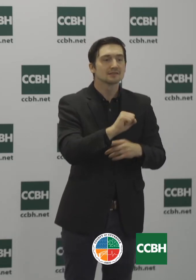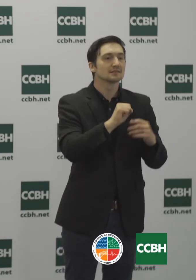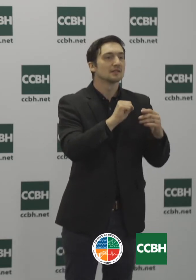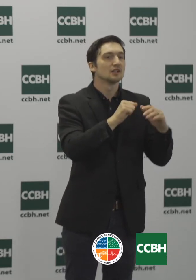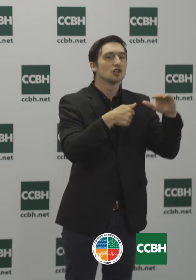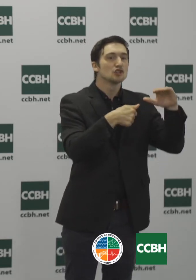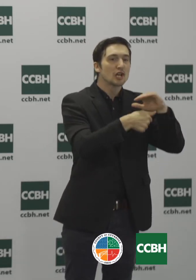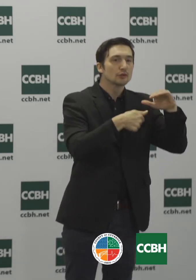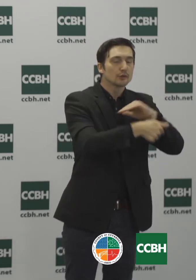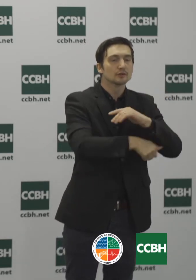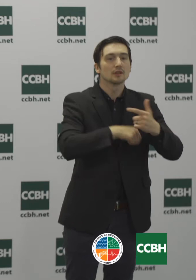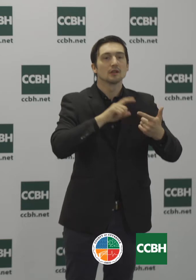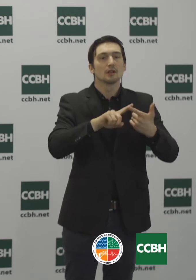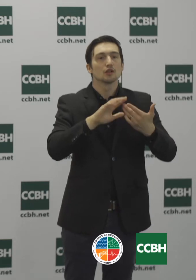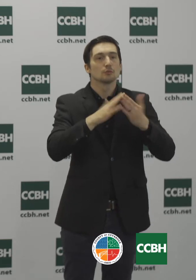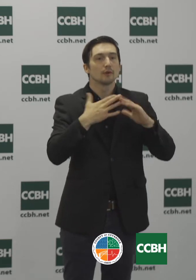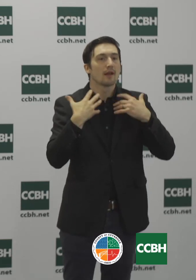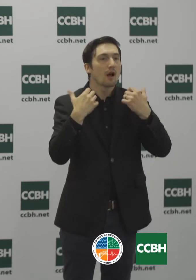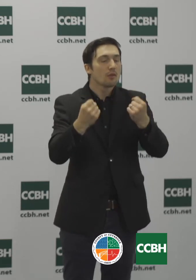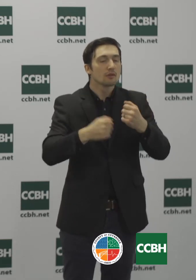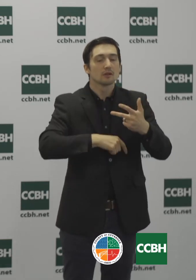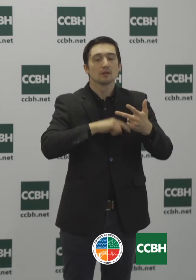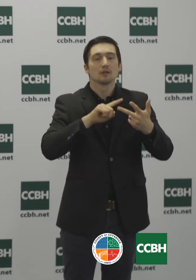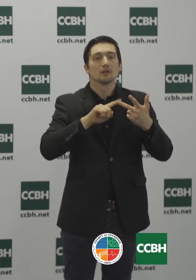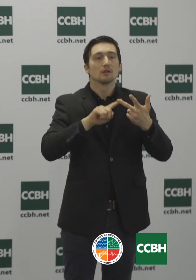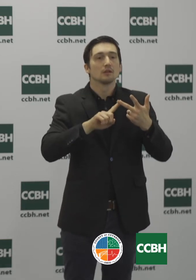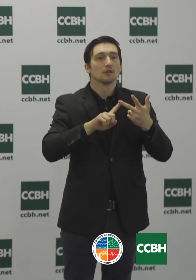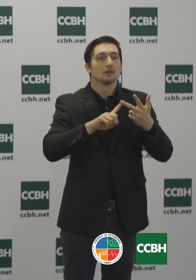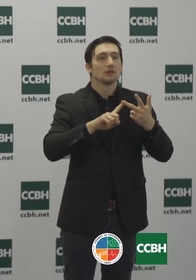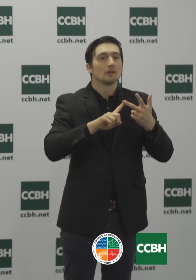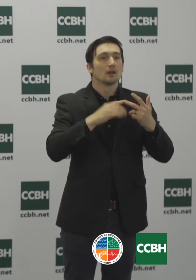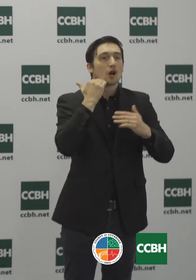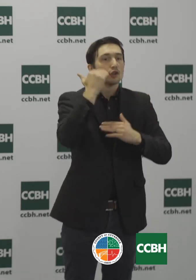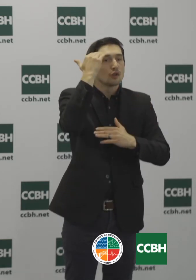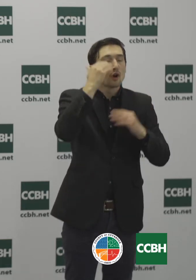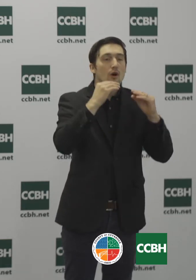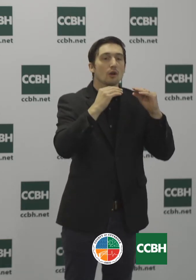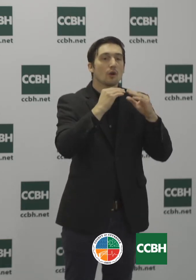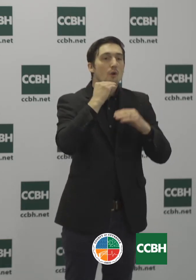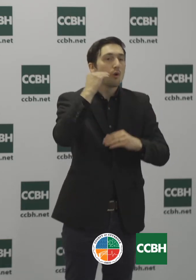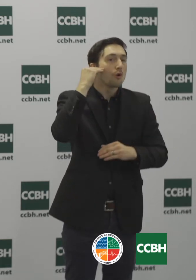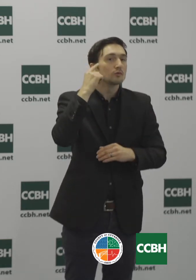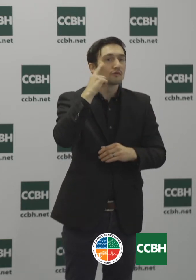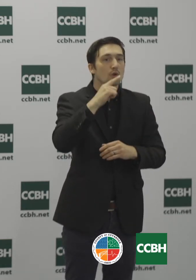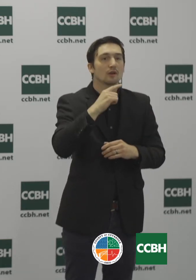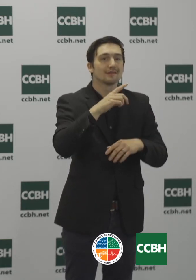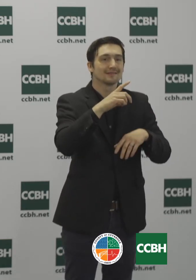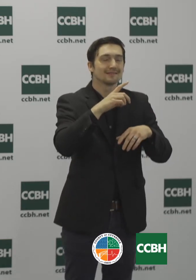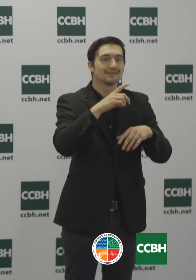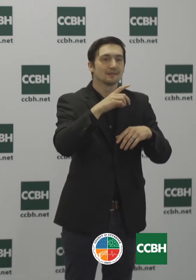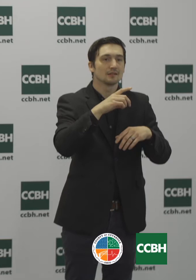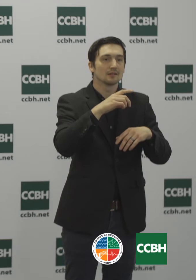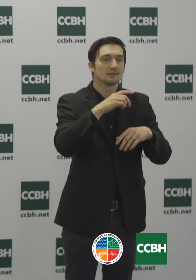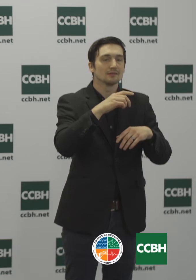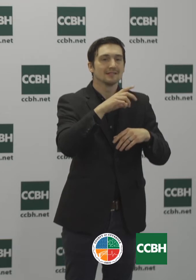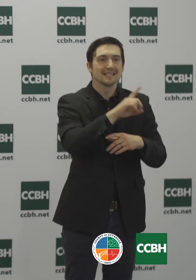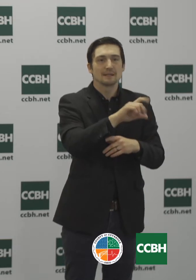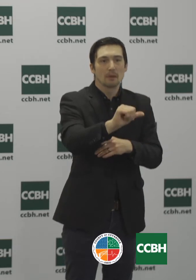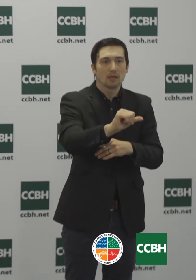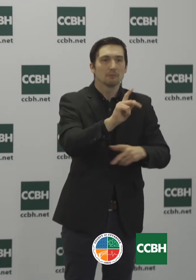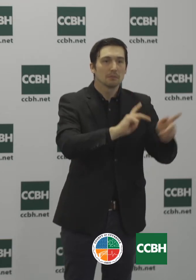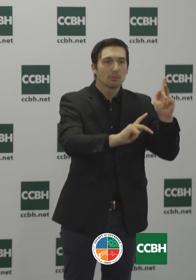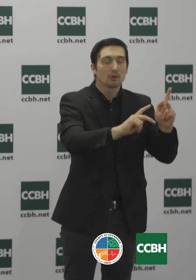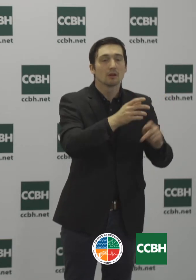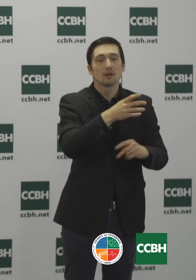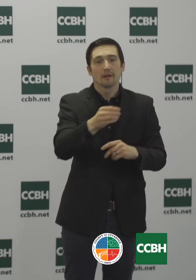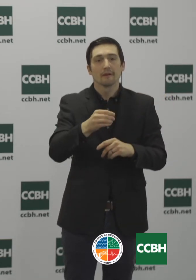health center locations, adult homes for developmentally disabled, churches, and other neighborhood sites. The